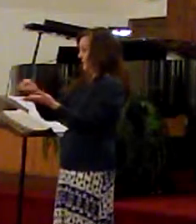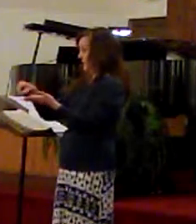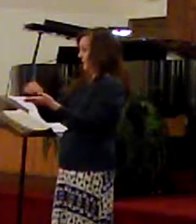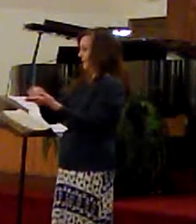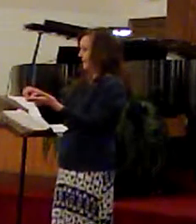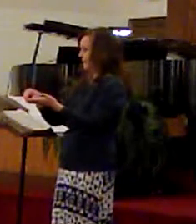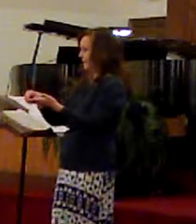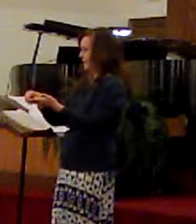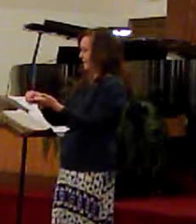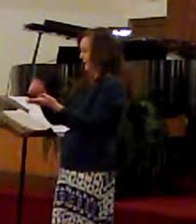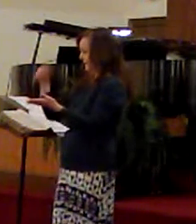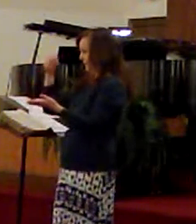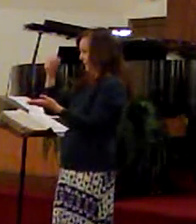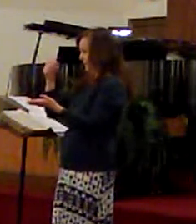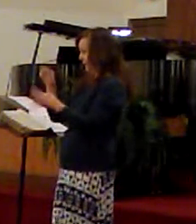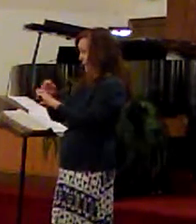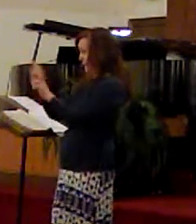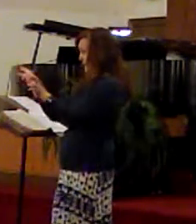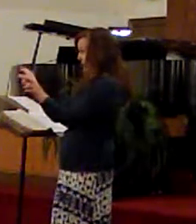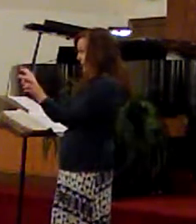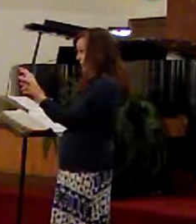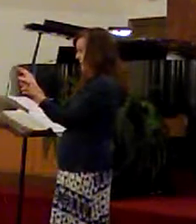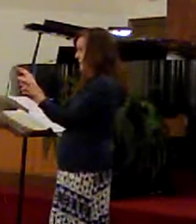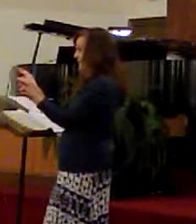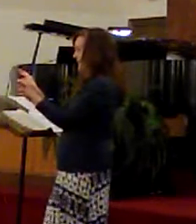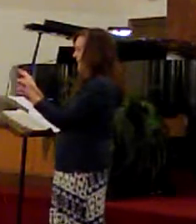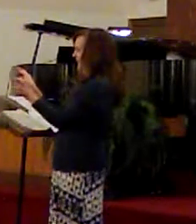We there? Good?